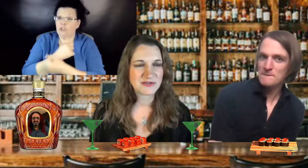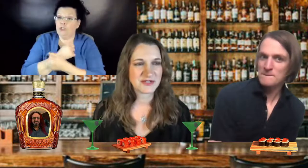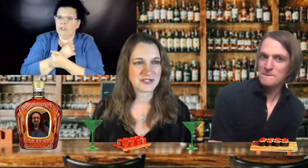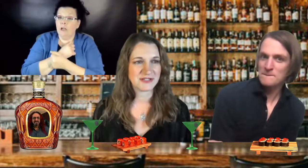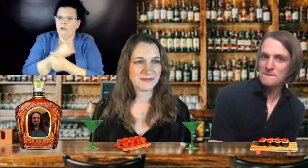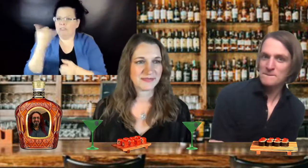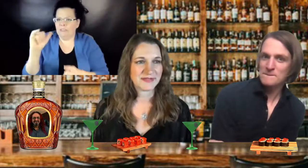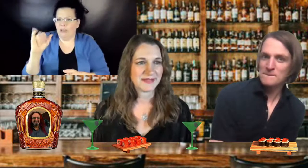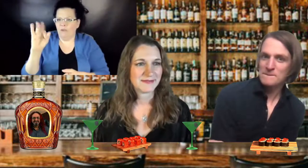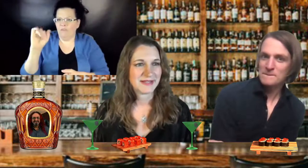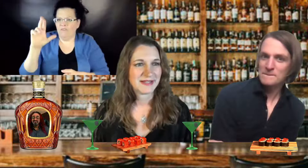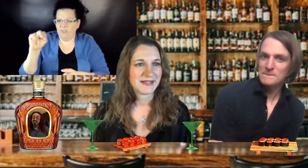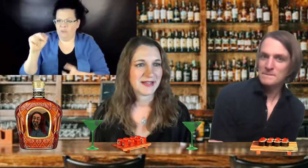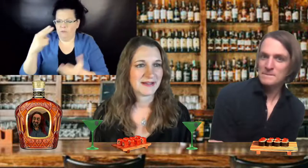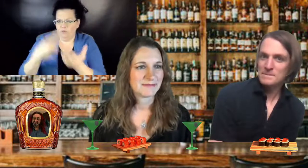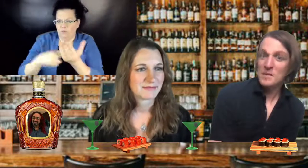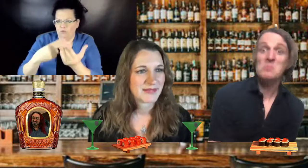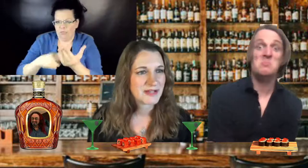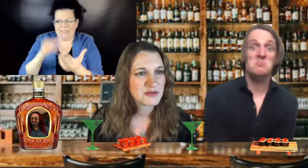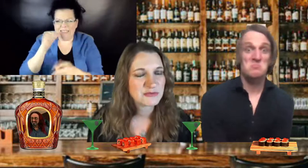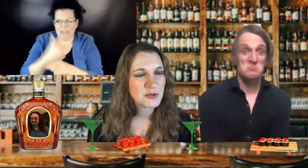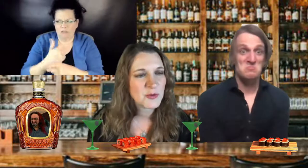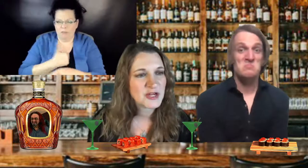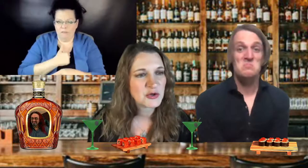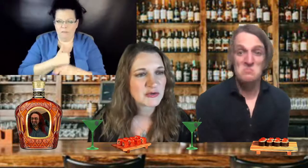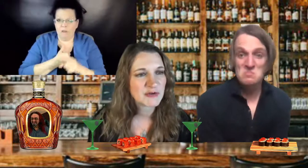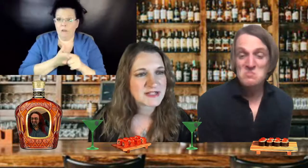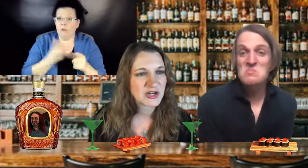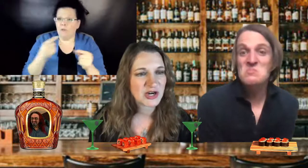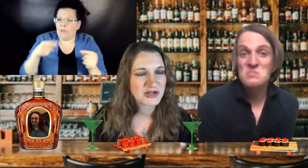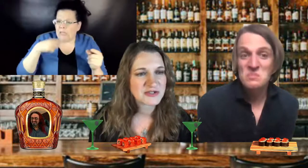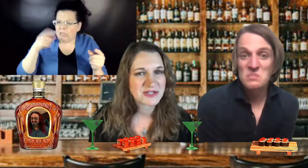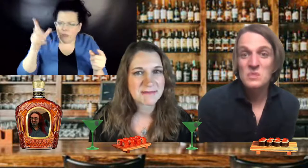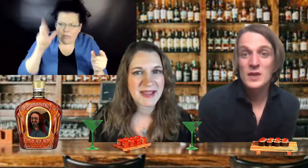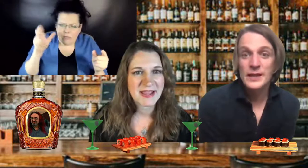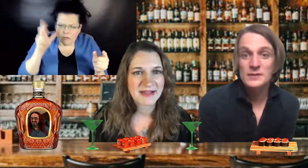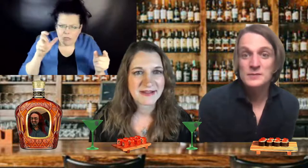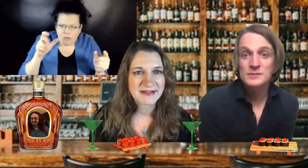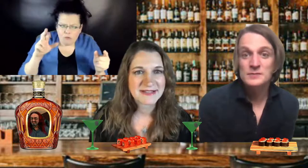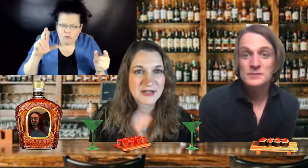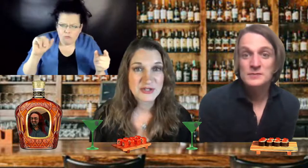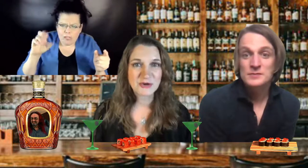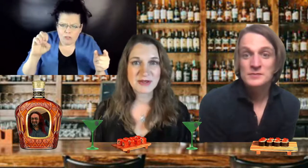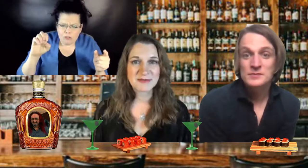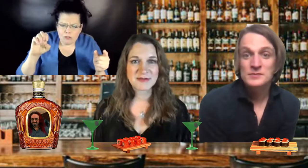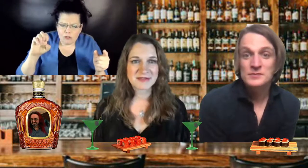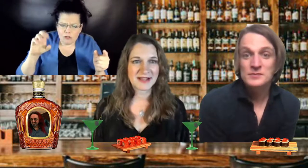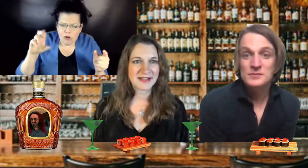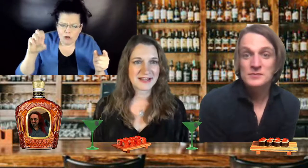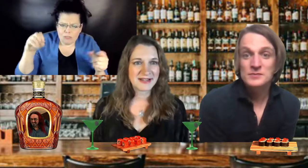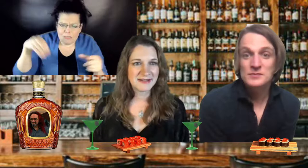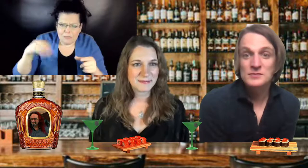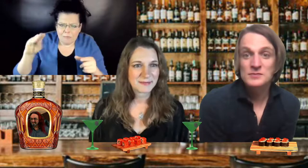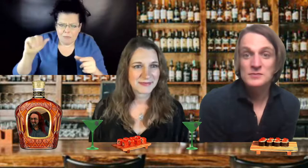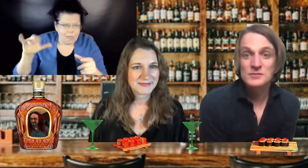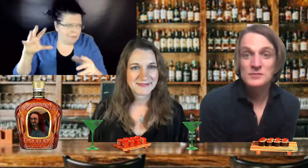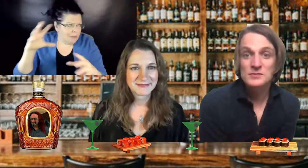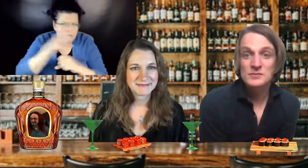yellowfin sushi. I don't know what hearing race cars in May. Is that a joke I'm just not